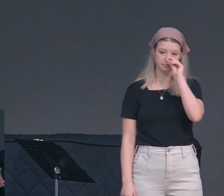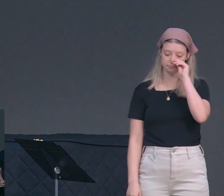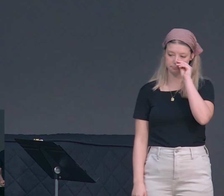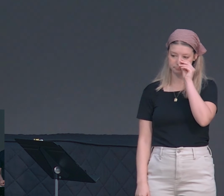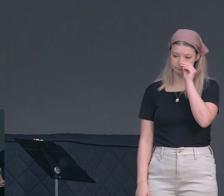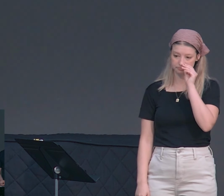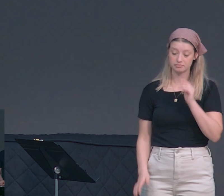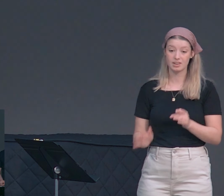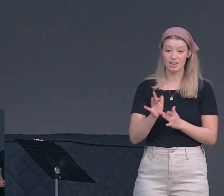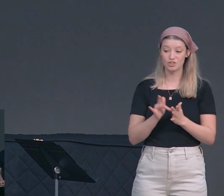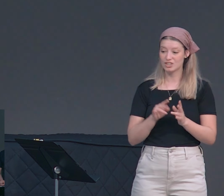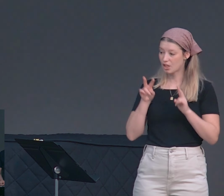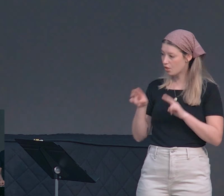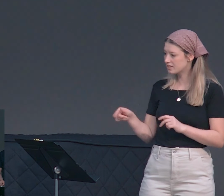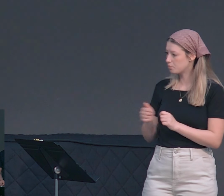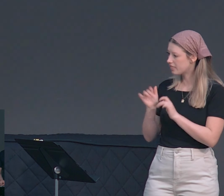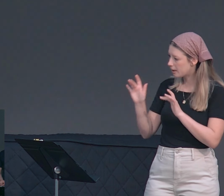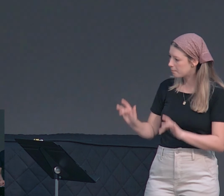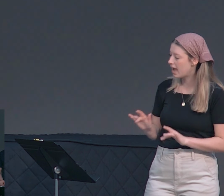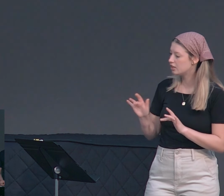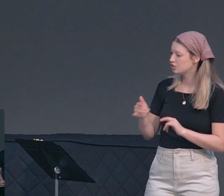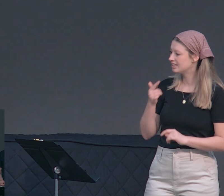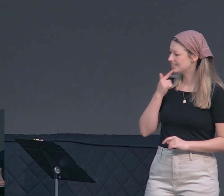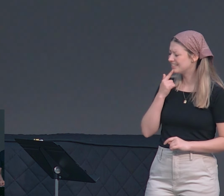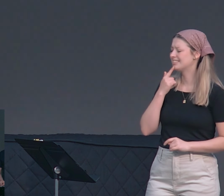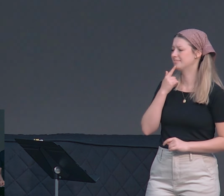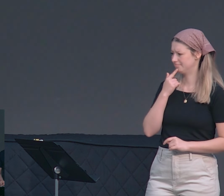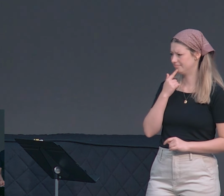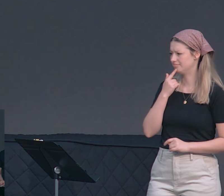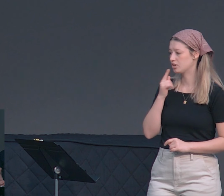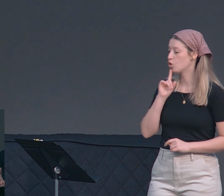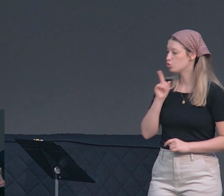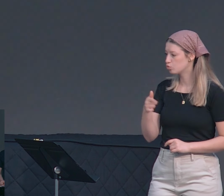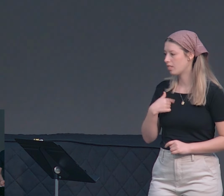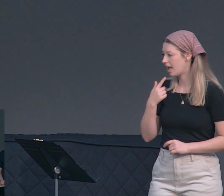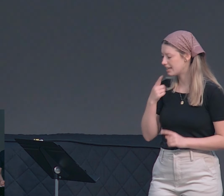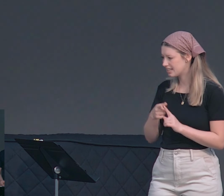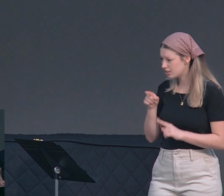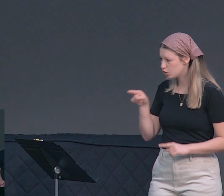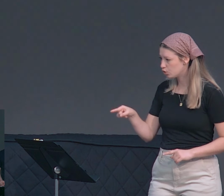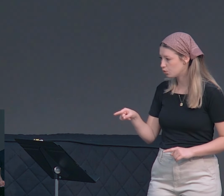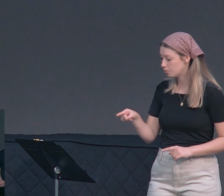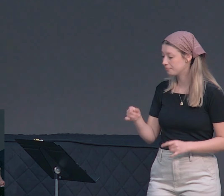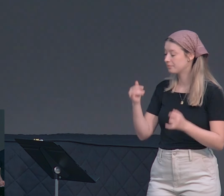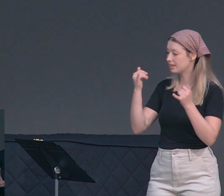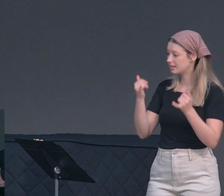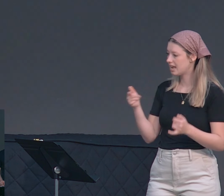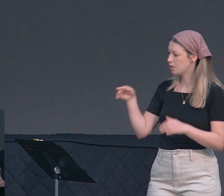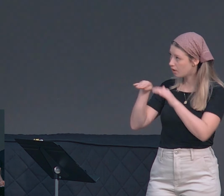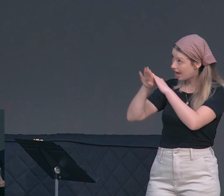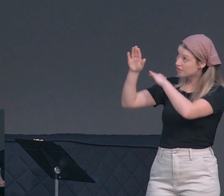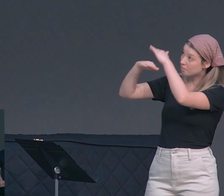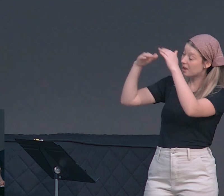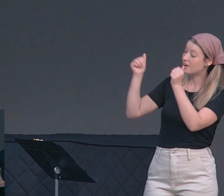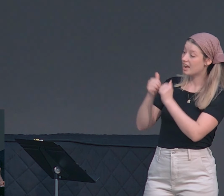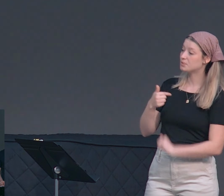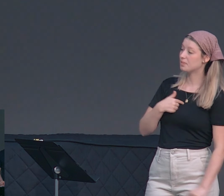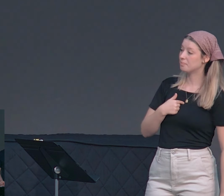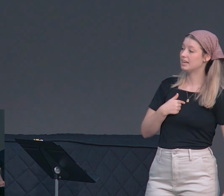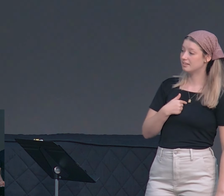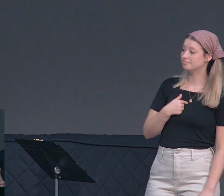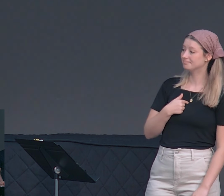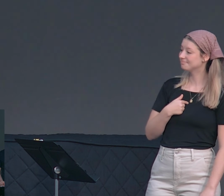And Jesus looks at him with compassion and says, truly, I say to you, today you will be with me in